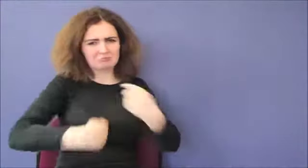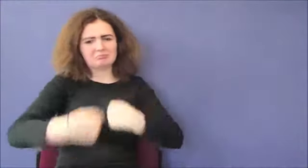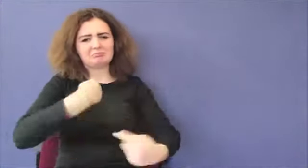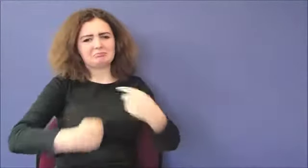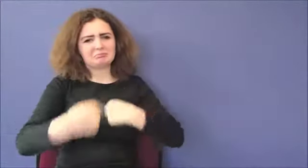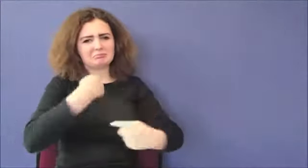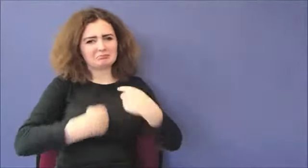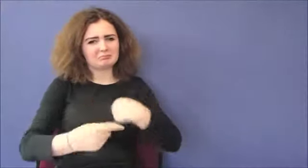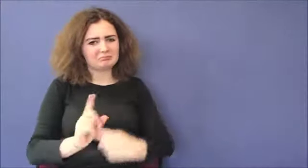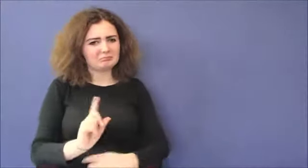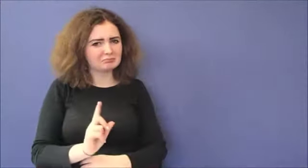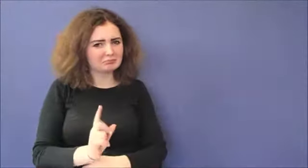What do you mean by abuse?